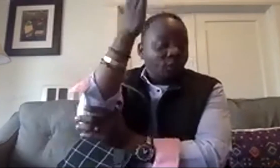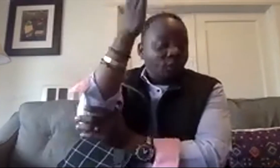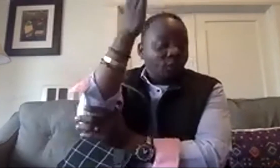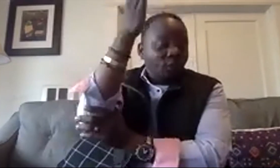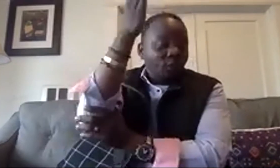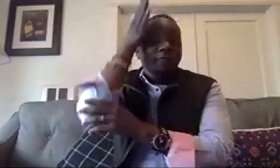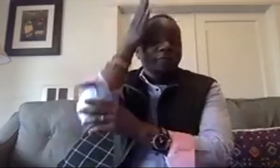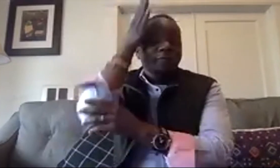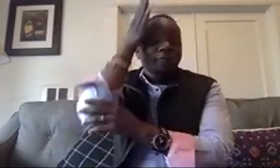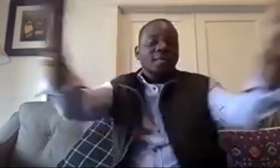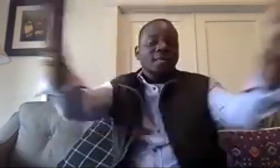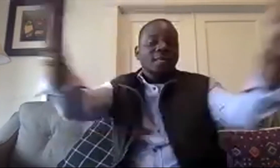okay